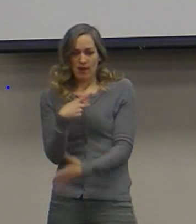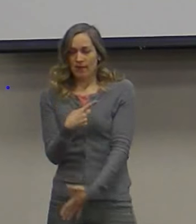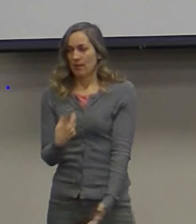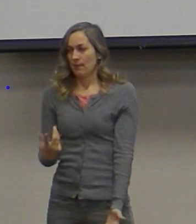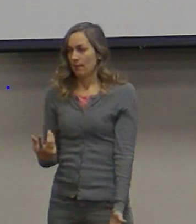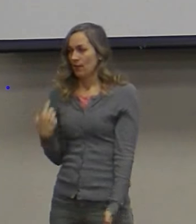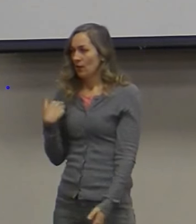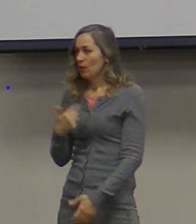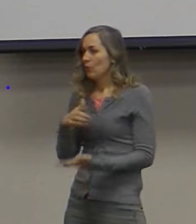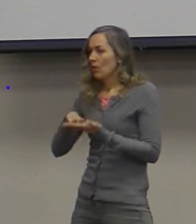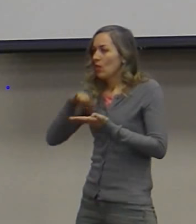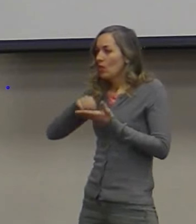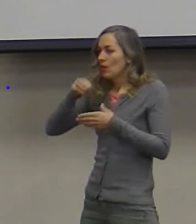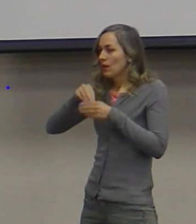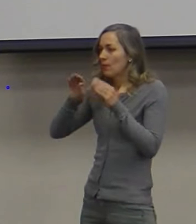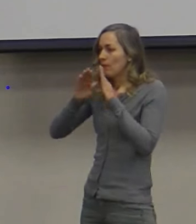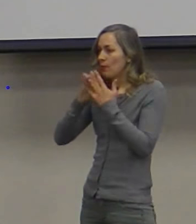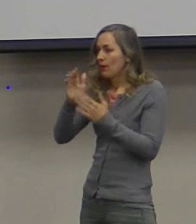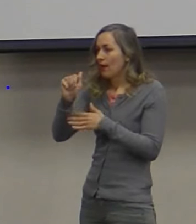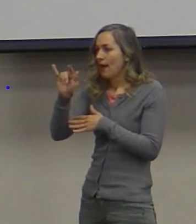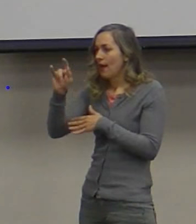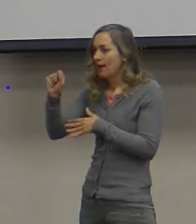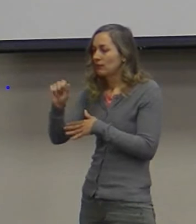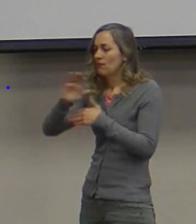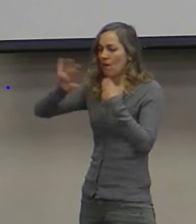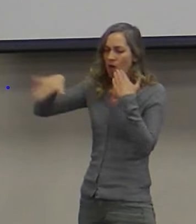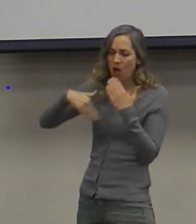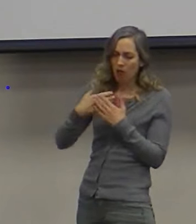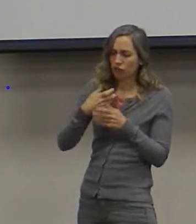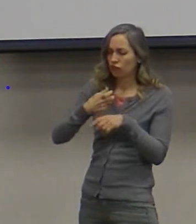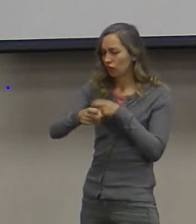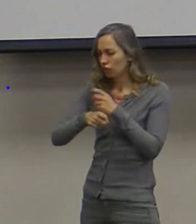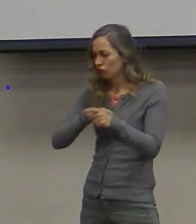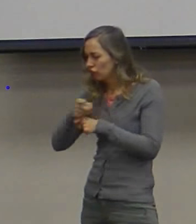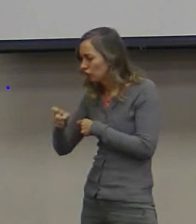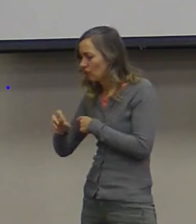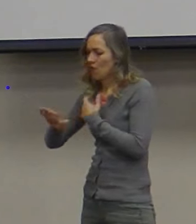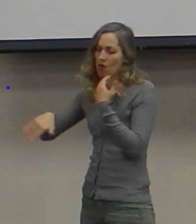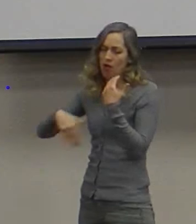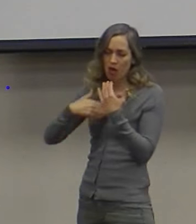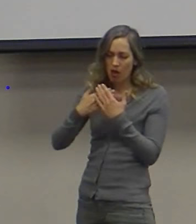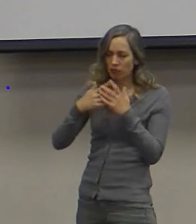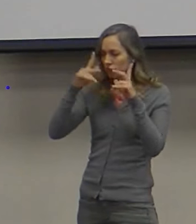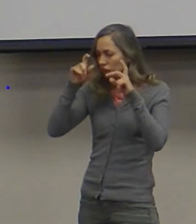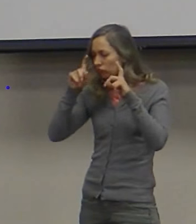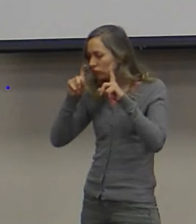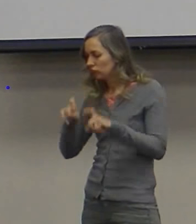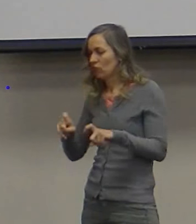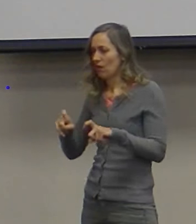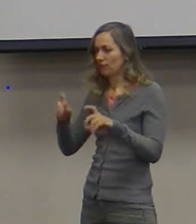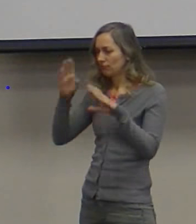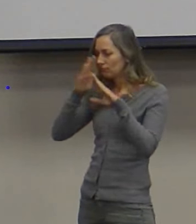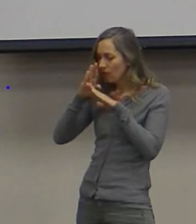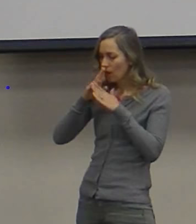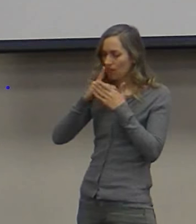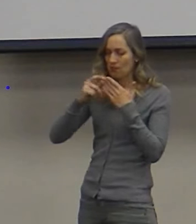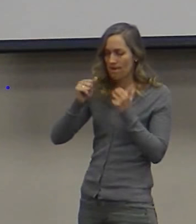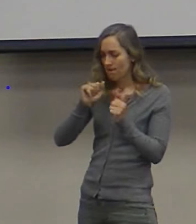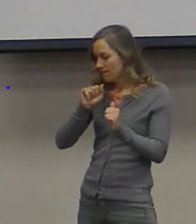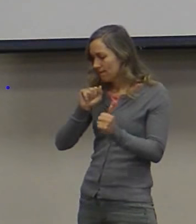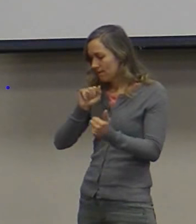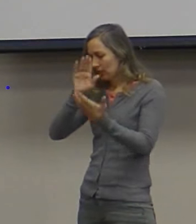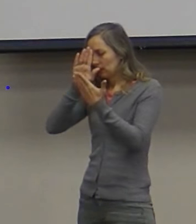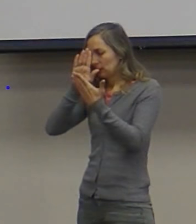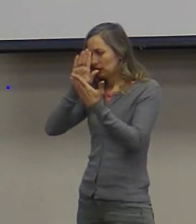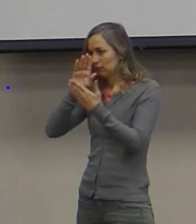We learn throughout Acts all of the persecution, all of the trials that Paul faces. In 2